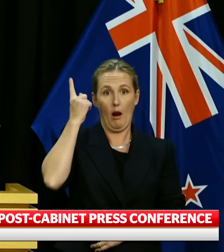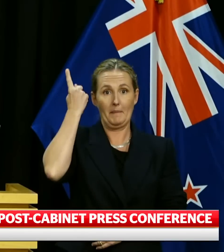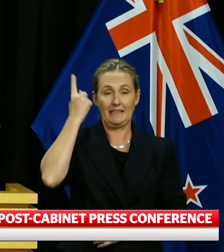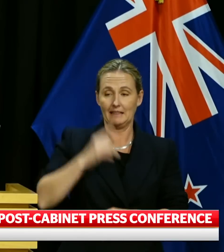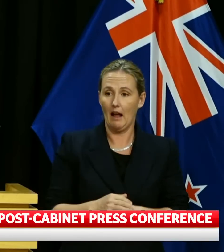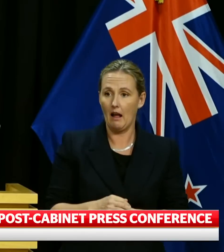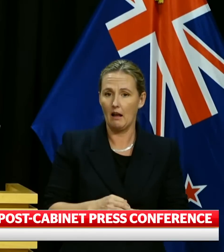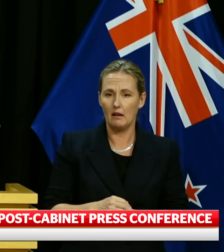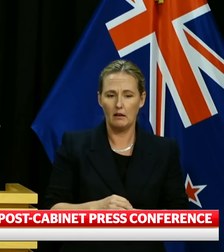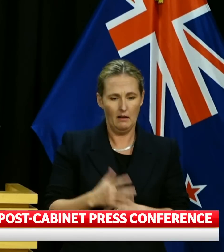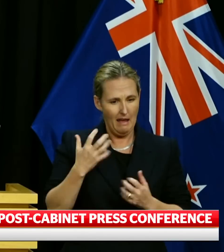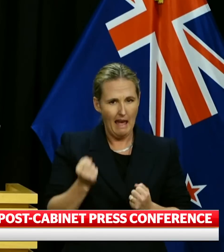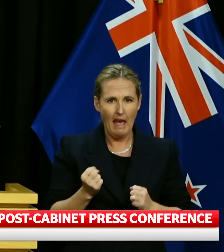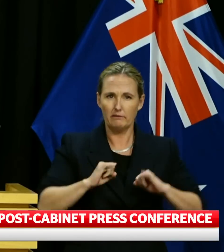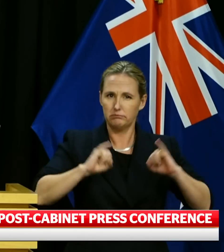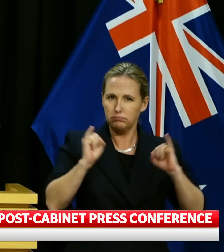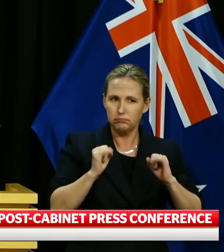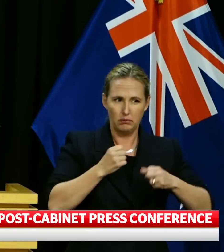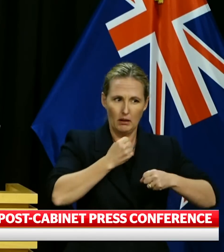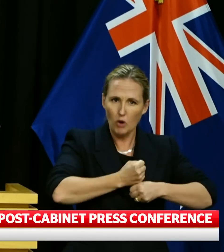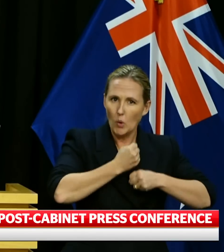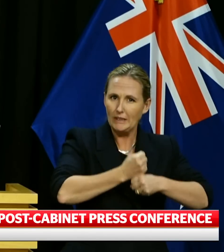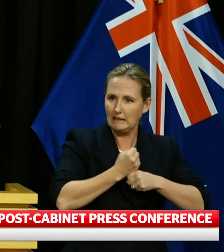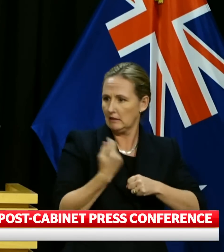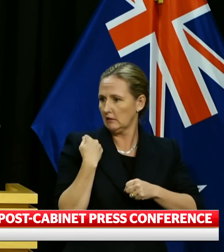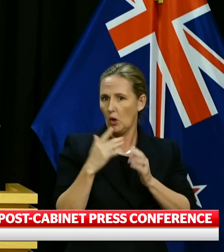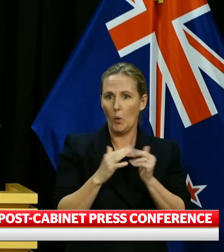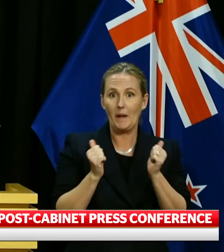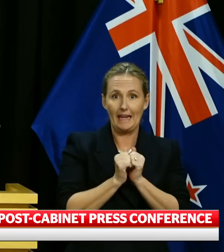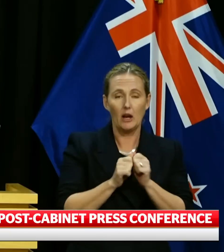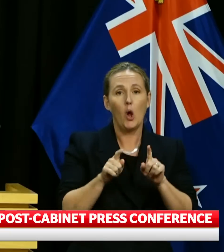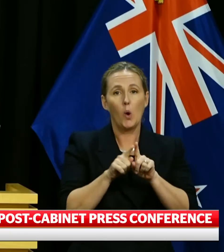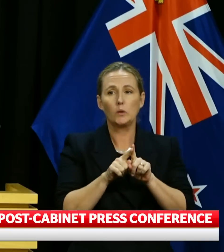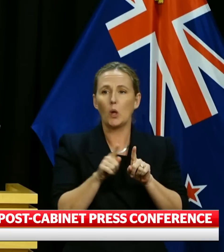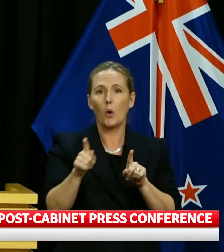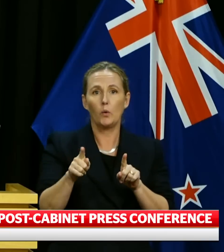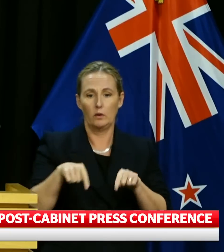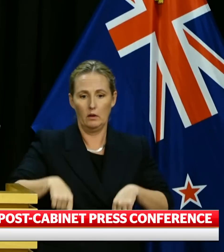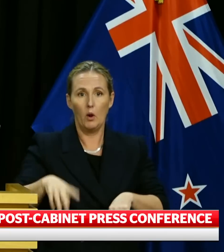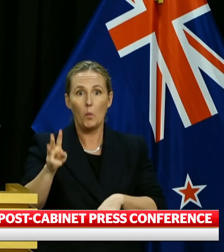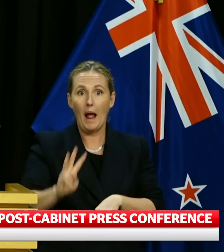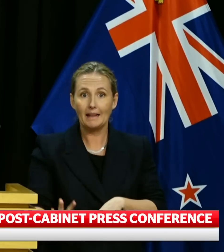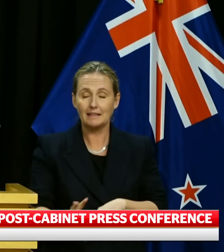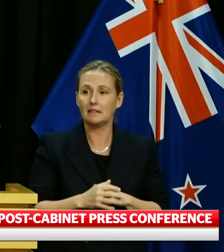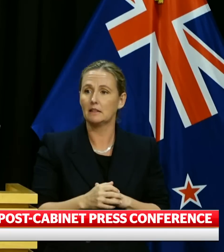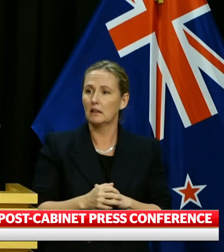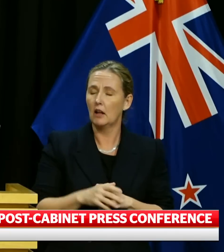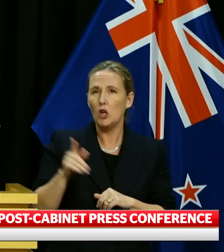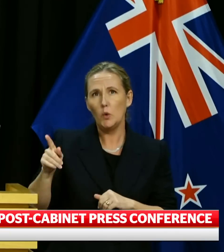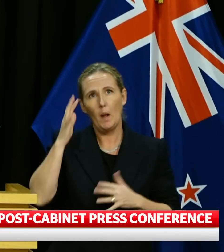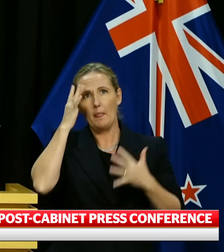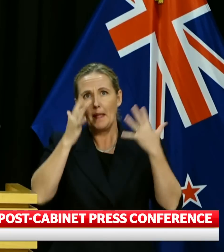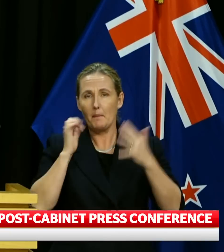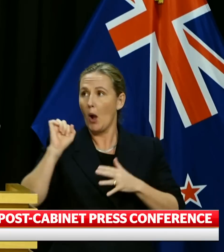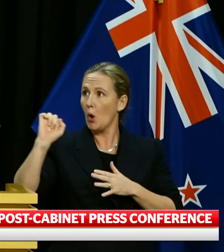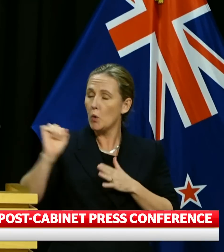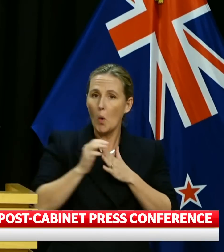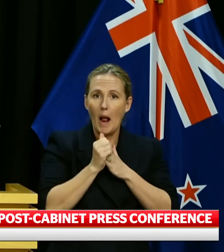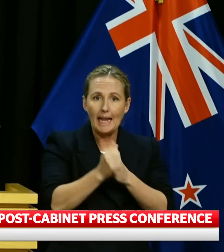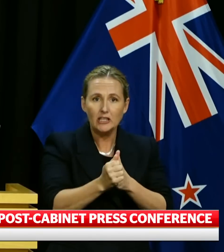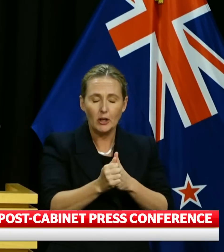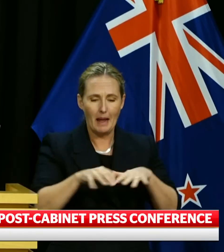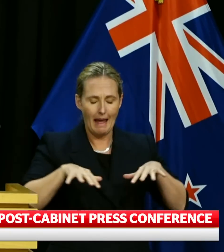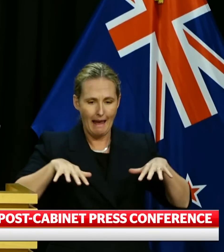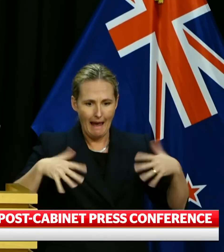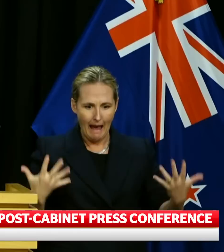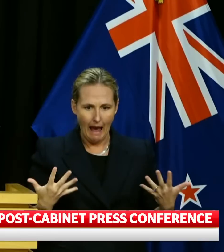a really peaceful, loving protest in Wellington, which didn't get much attention, has it given you much cause for thought on your leadership and the sort of things you might need to do